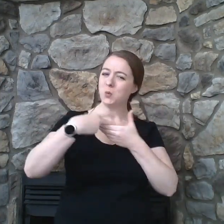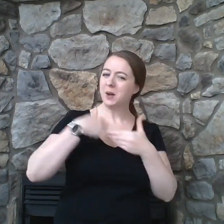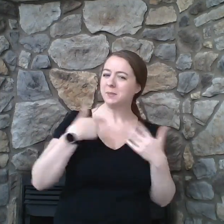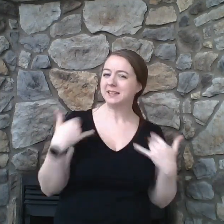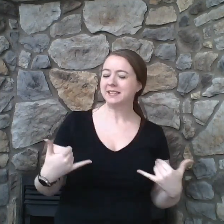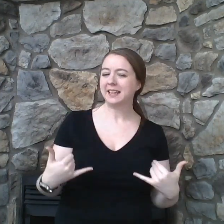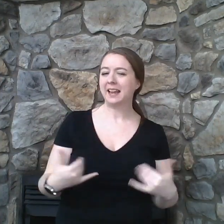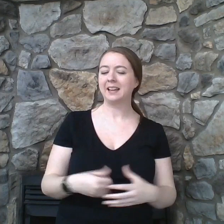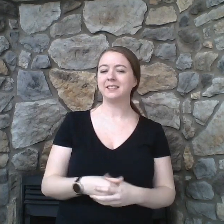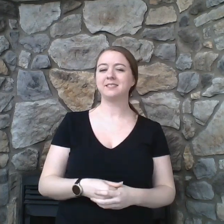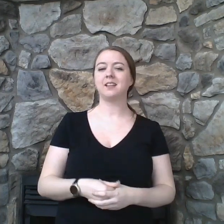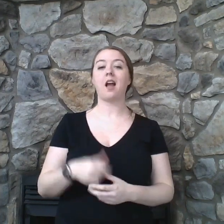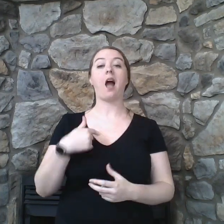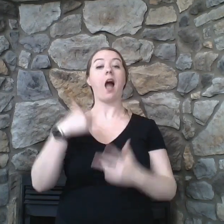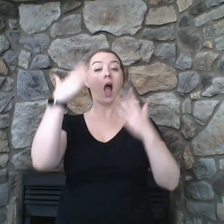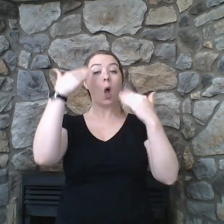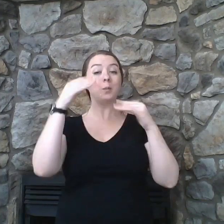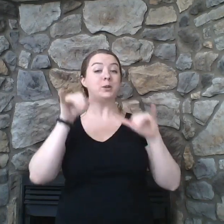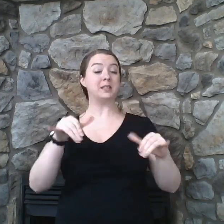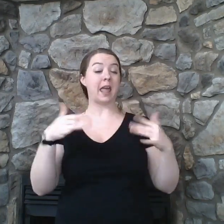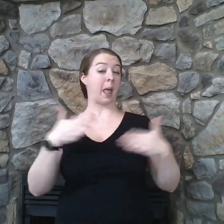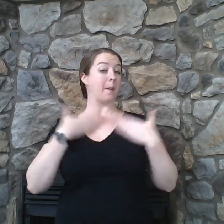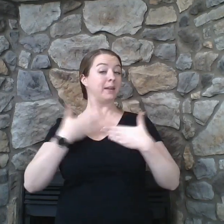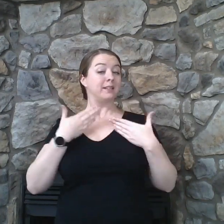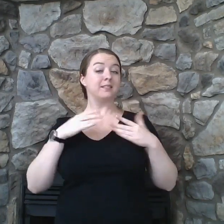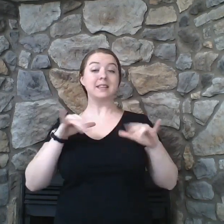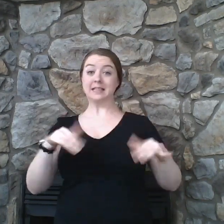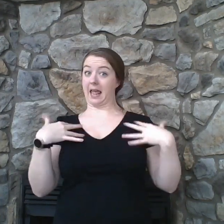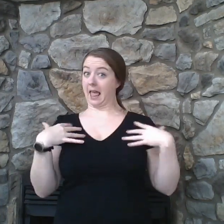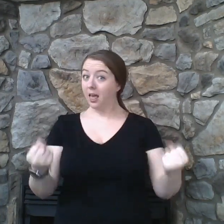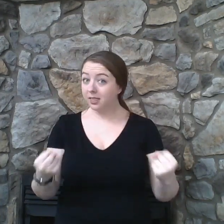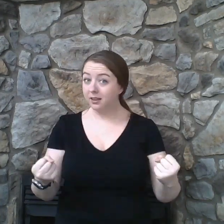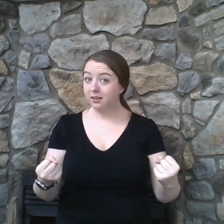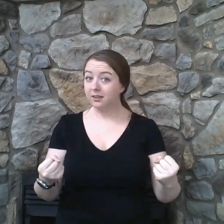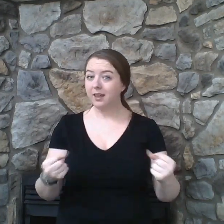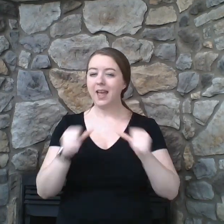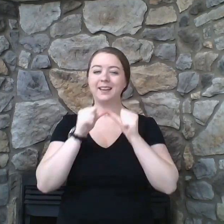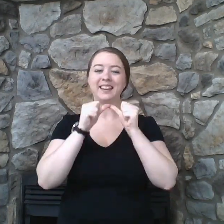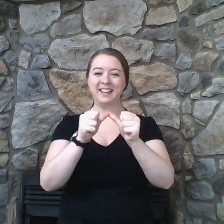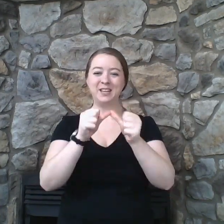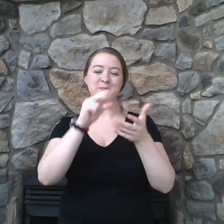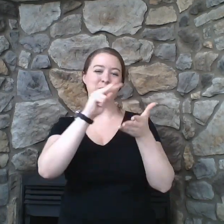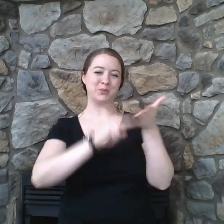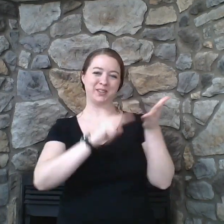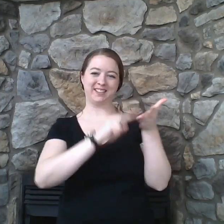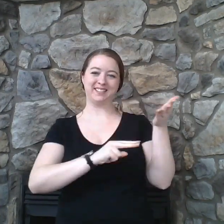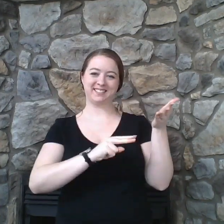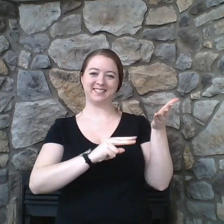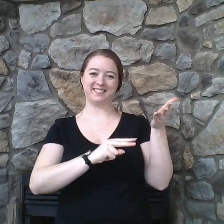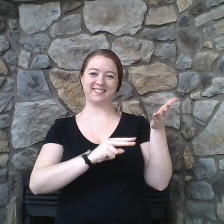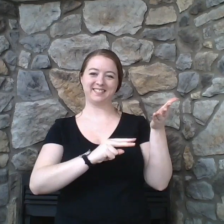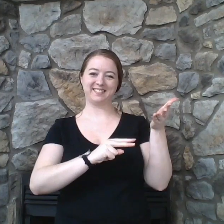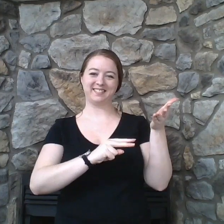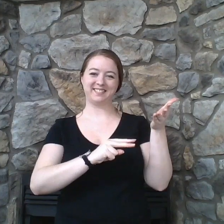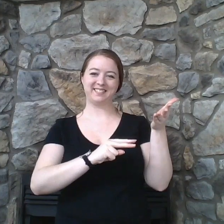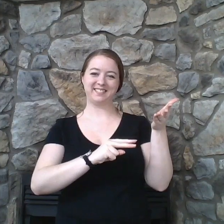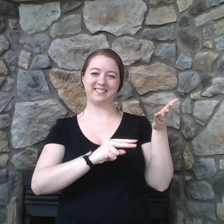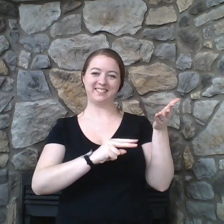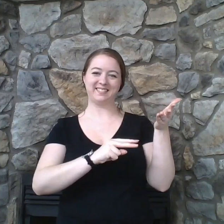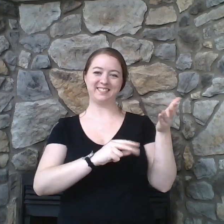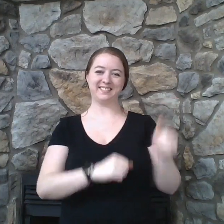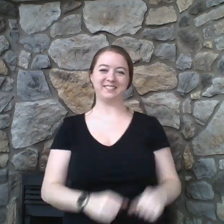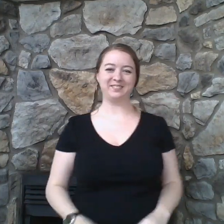Thank you for joining me today. I hope you stay happy, stay healthy, and keep reading.